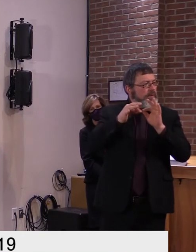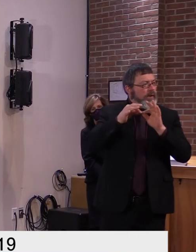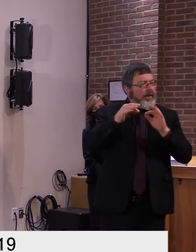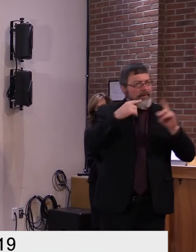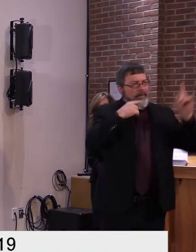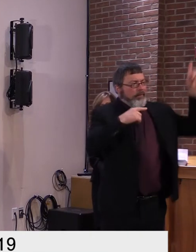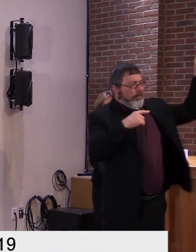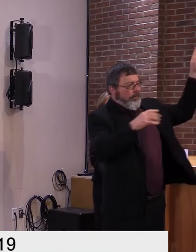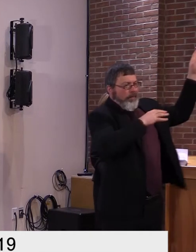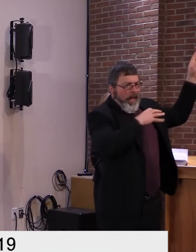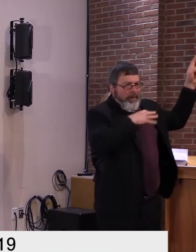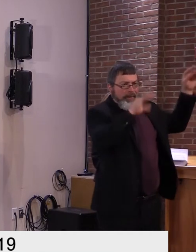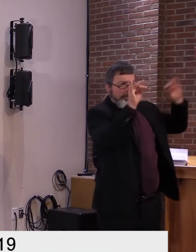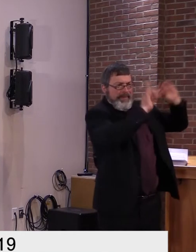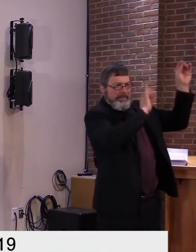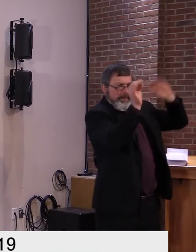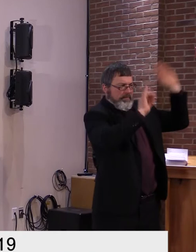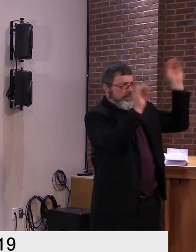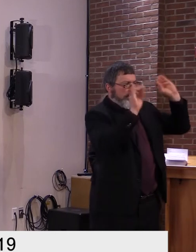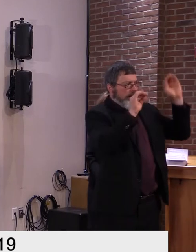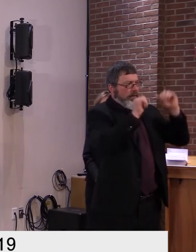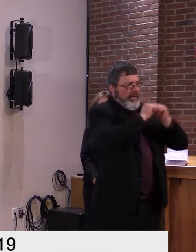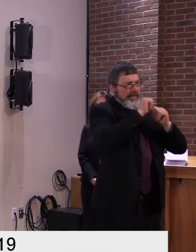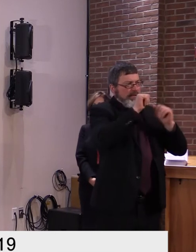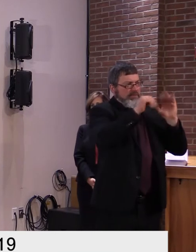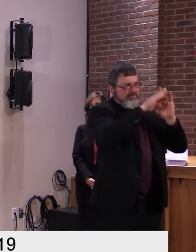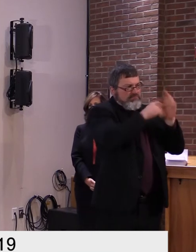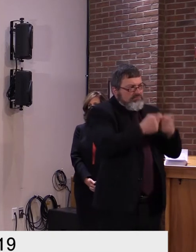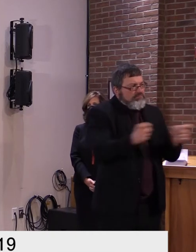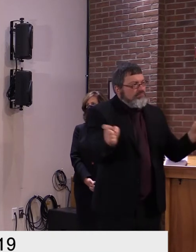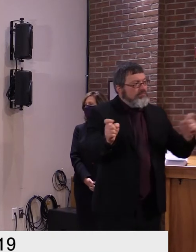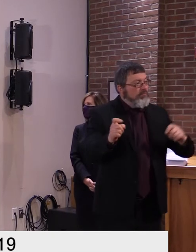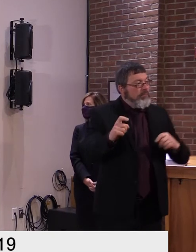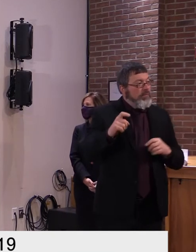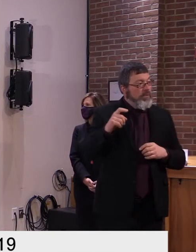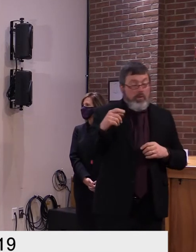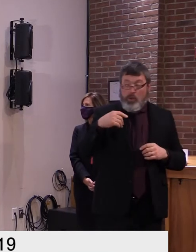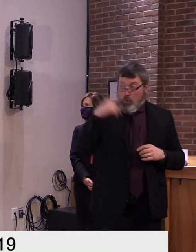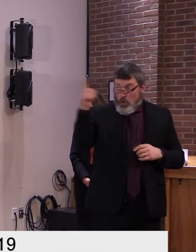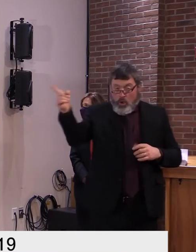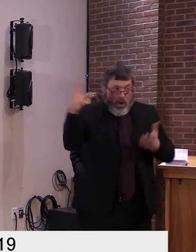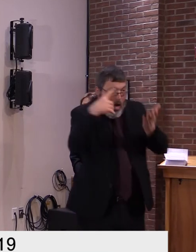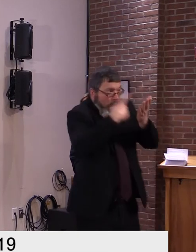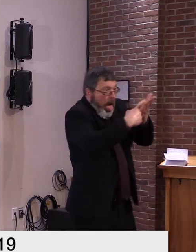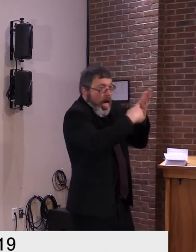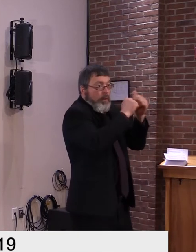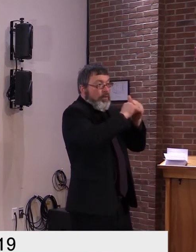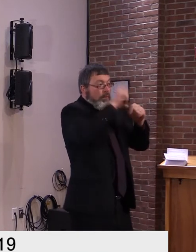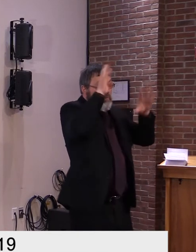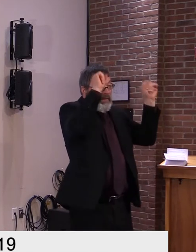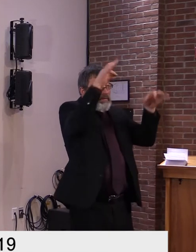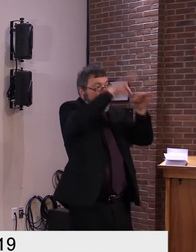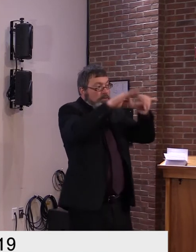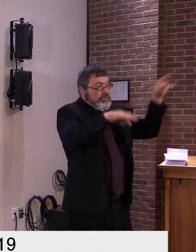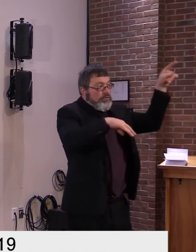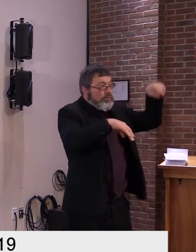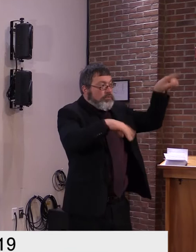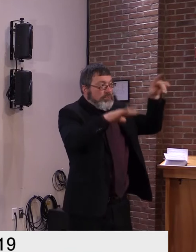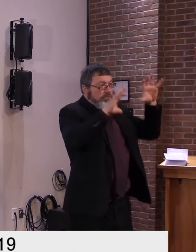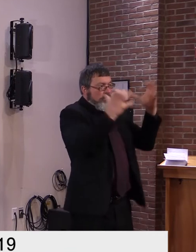delegation, does that package, as currently envisioned, extend unemployment benefits